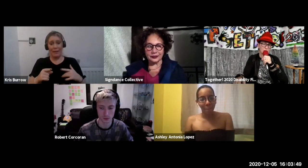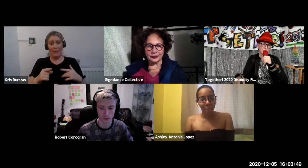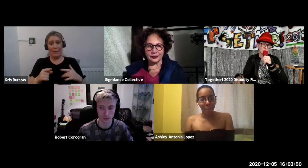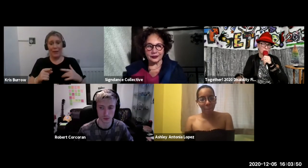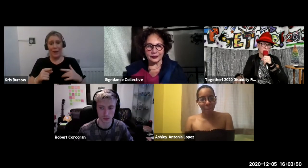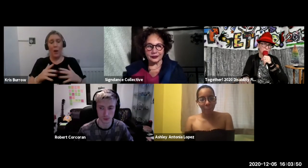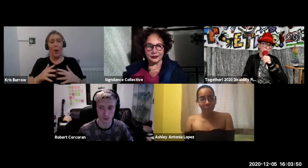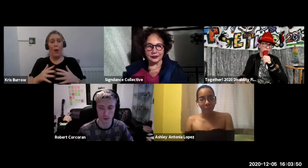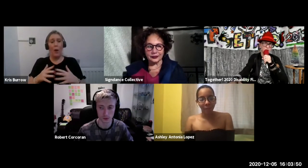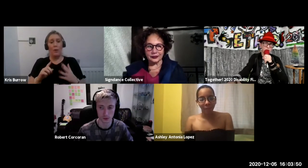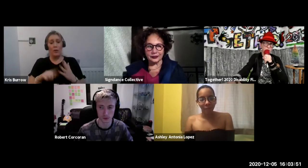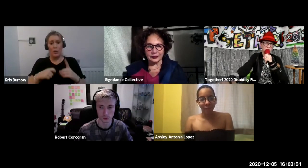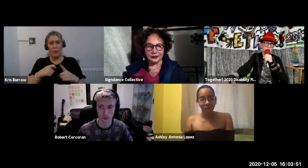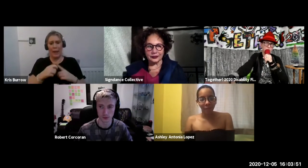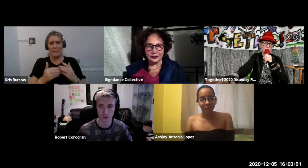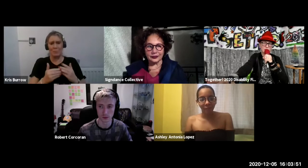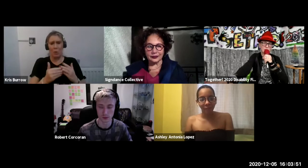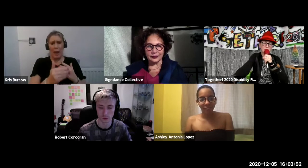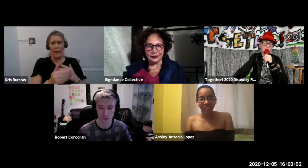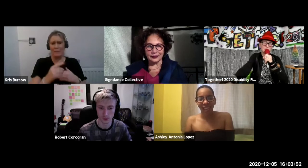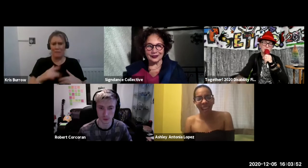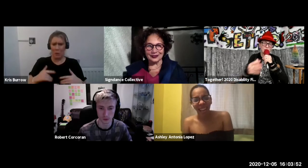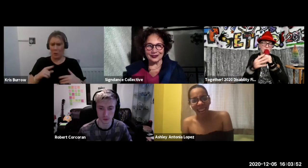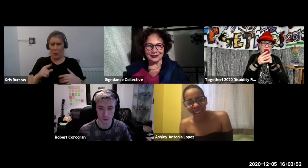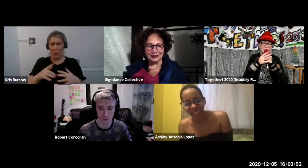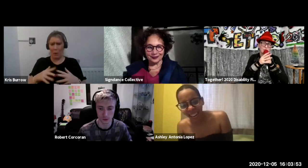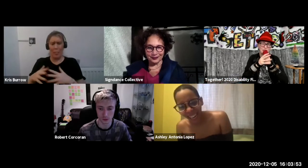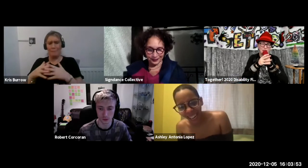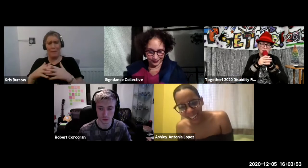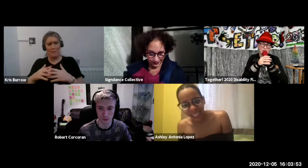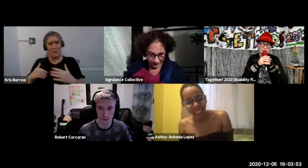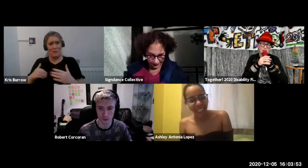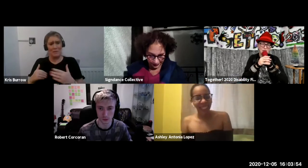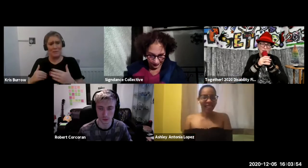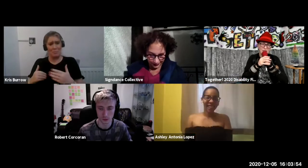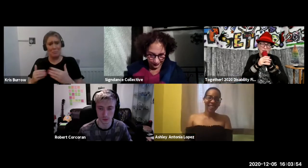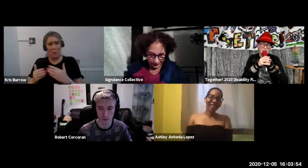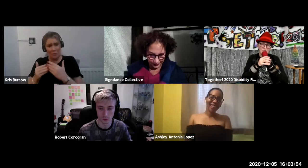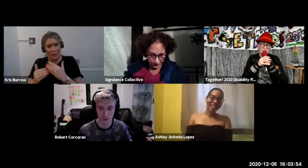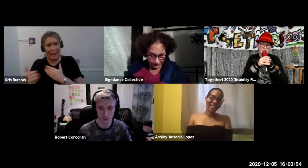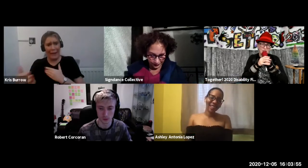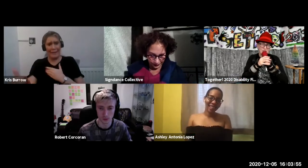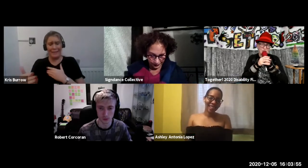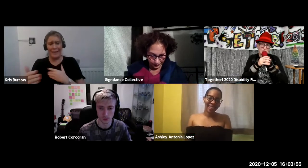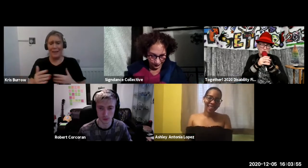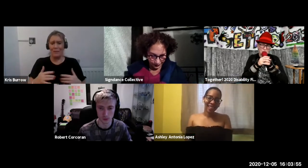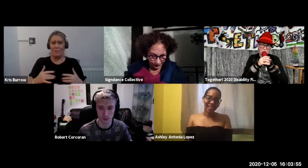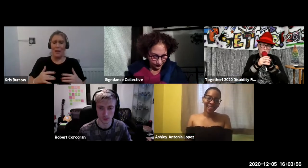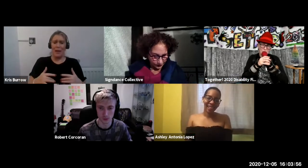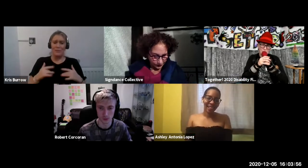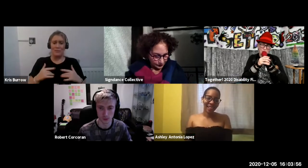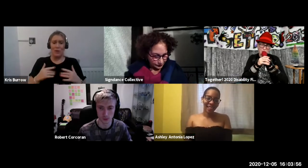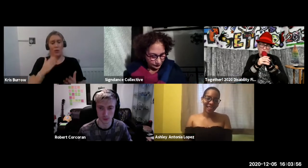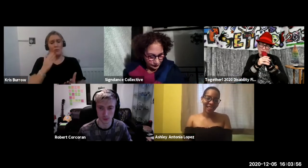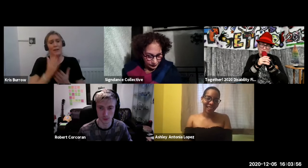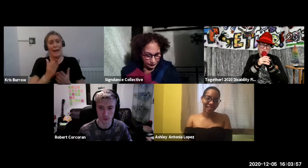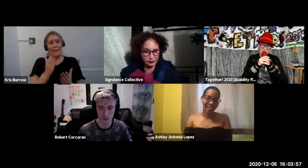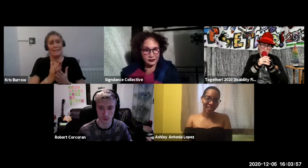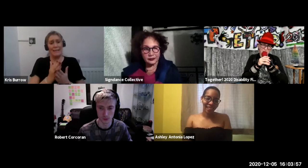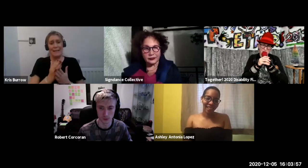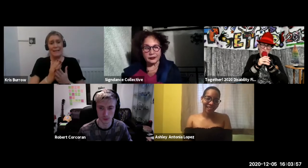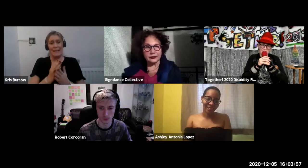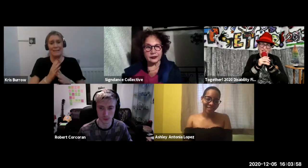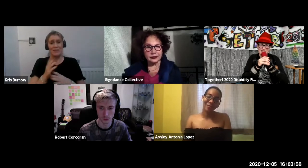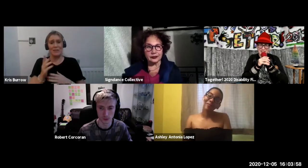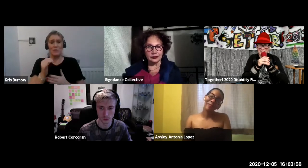in the UK," and we're going, "Oh, well, it's more ahead with you." But I think the reality is that it is just all very